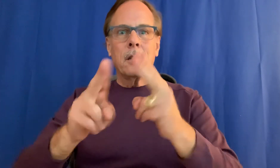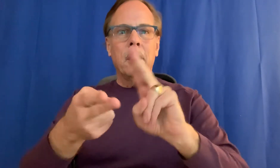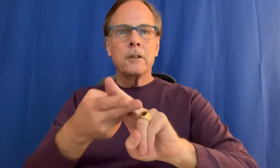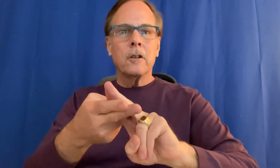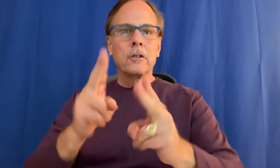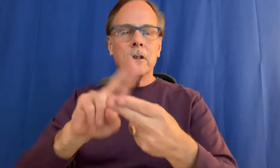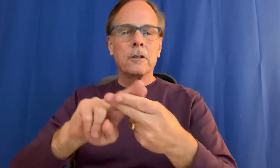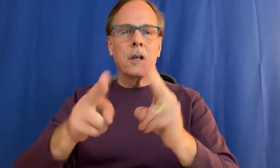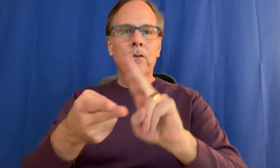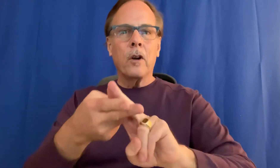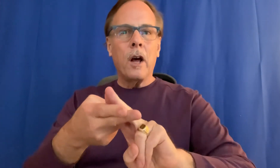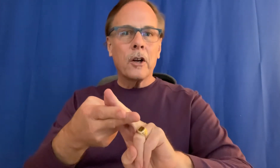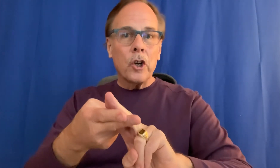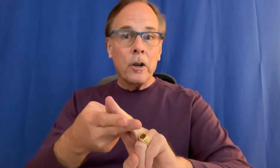Closet, also the sign for locker.